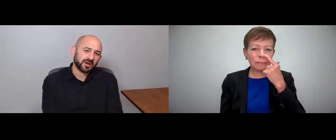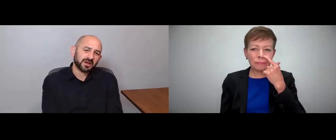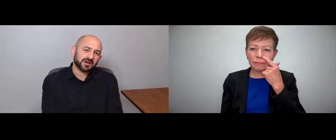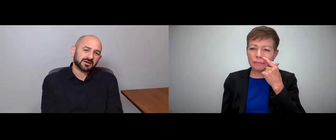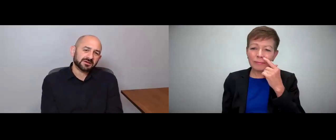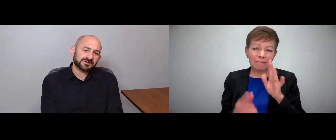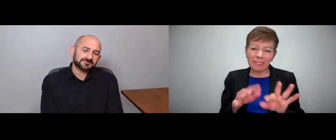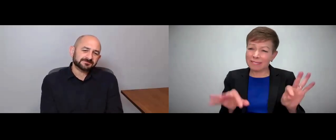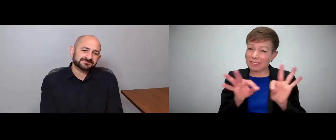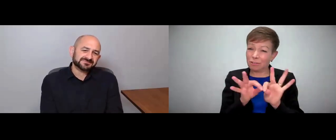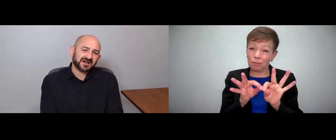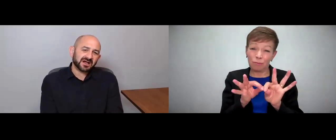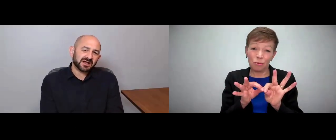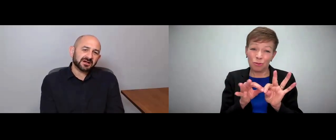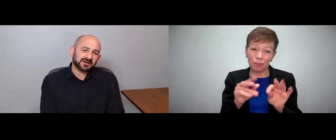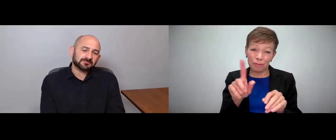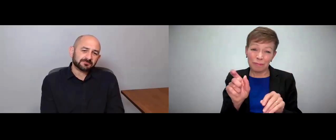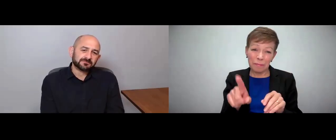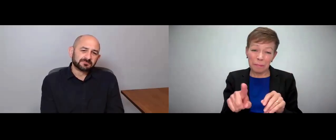like?